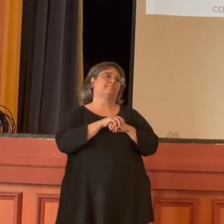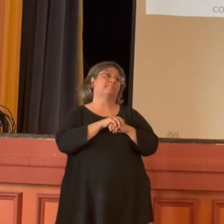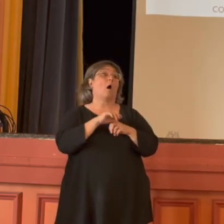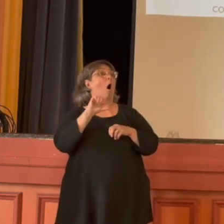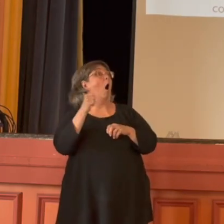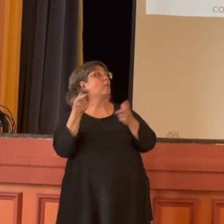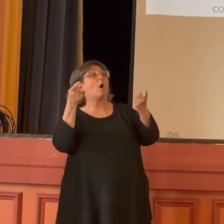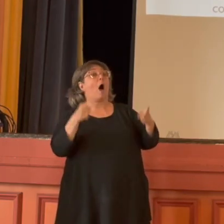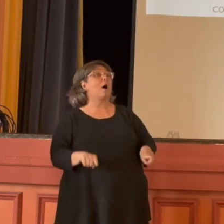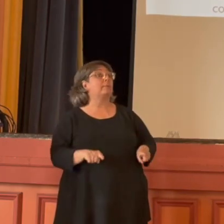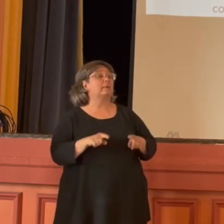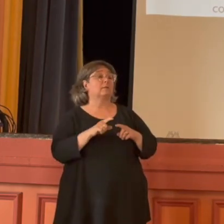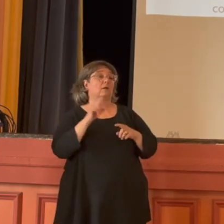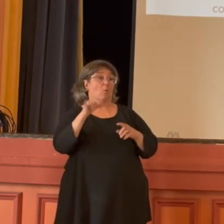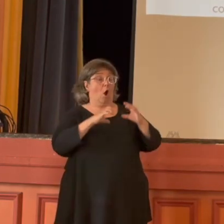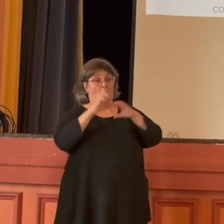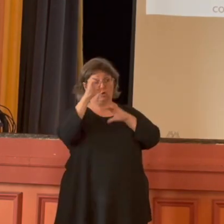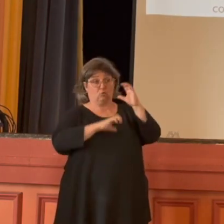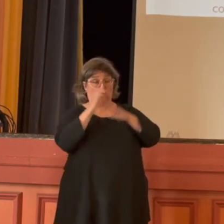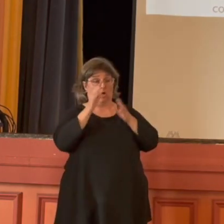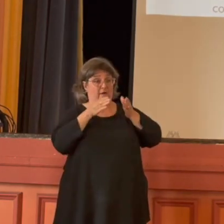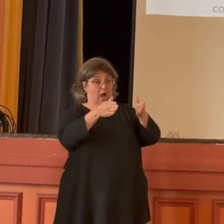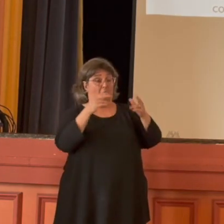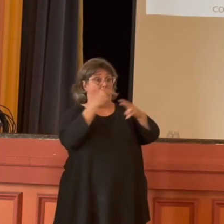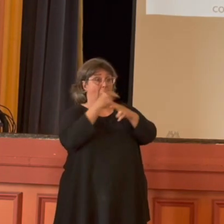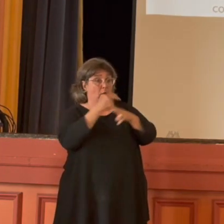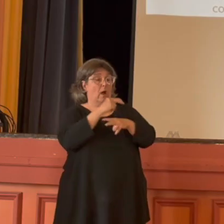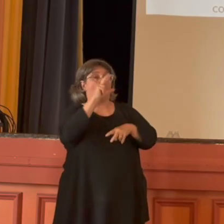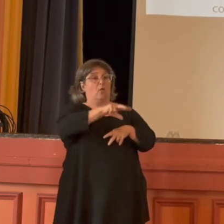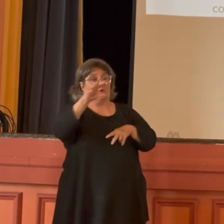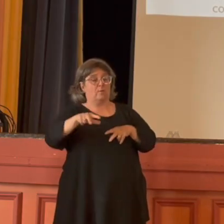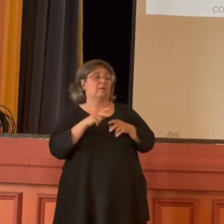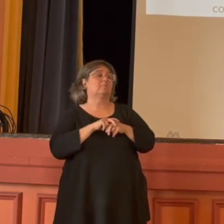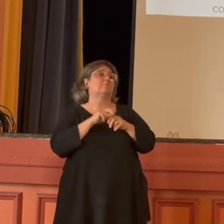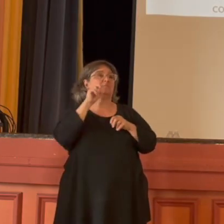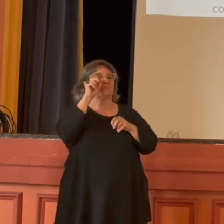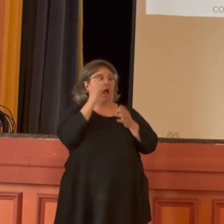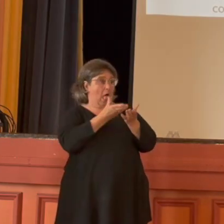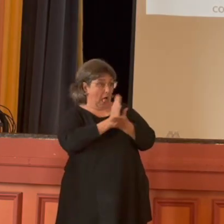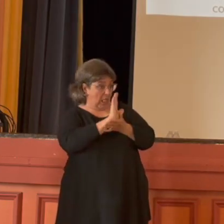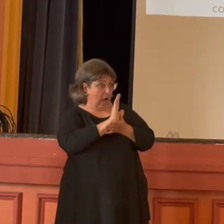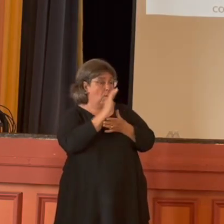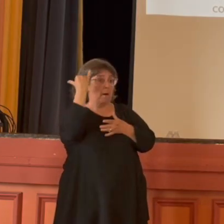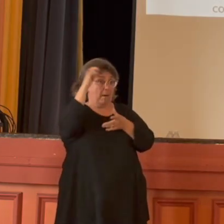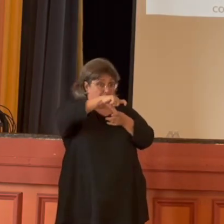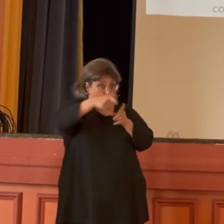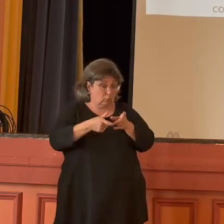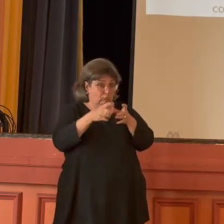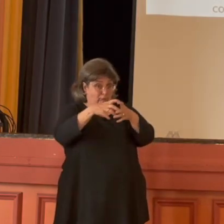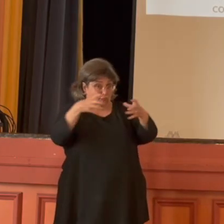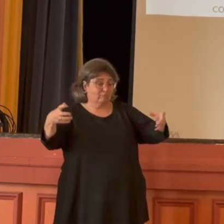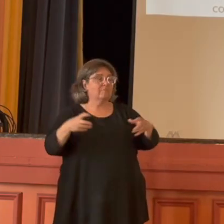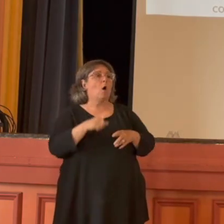other thing that happened with the construction of the highway network in the city of Buffalo to allow those suburbs to grow was